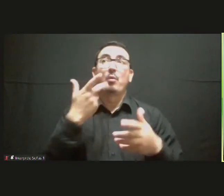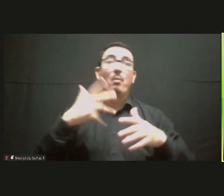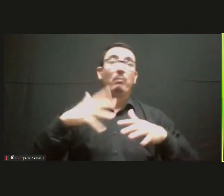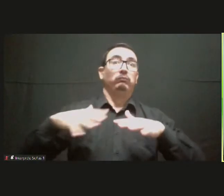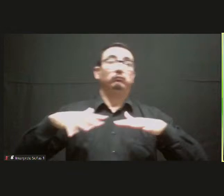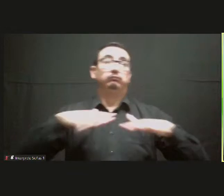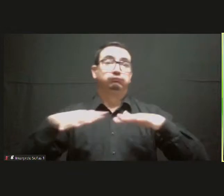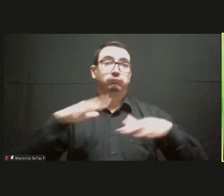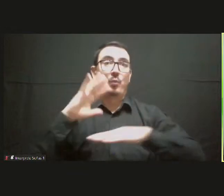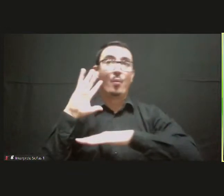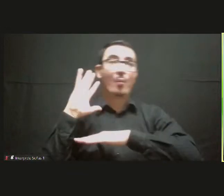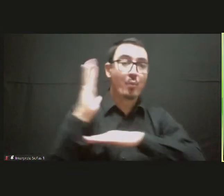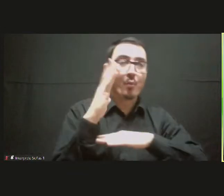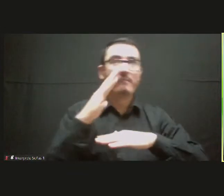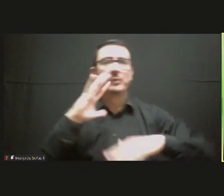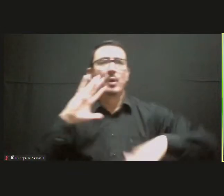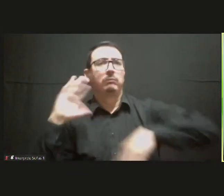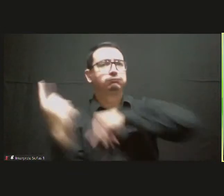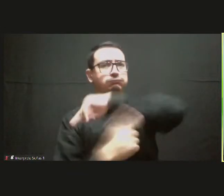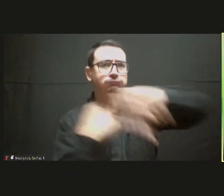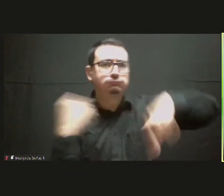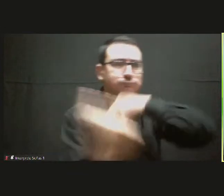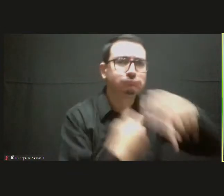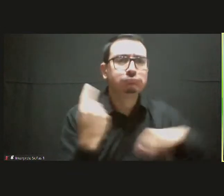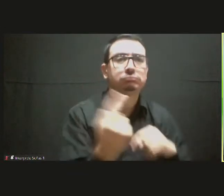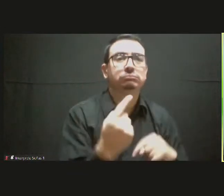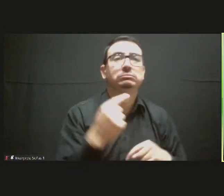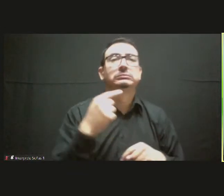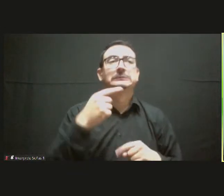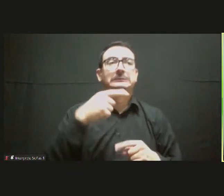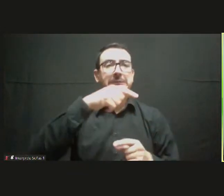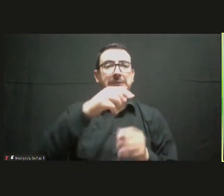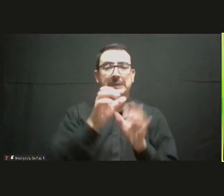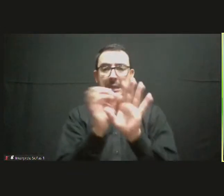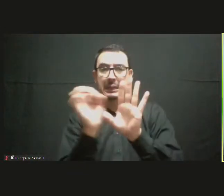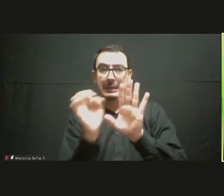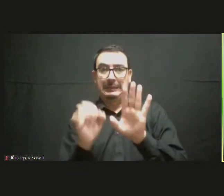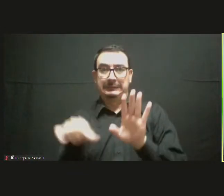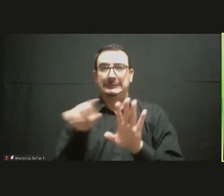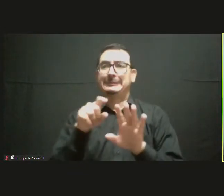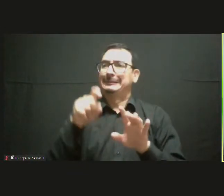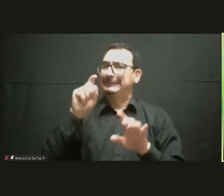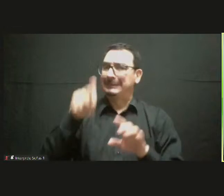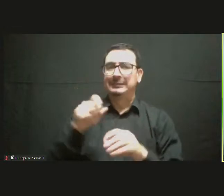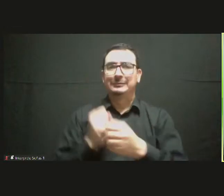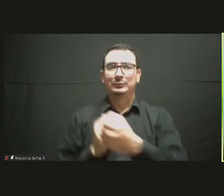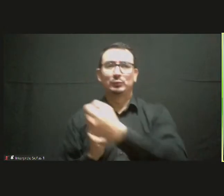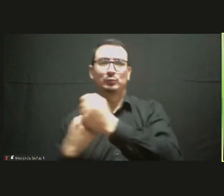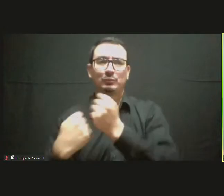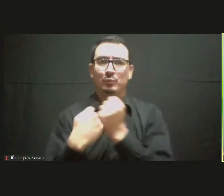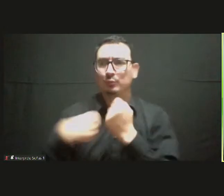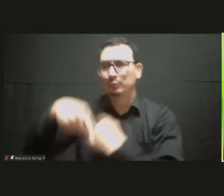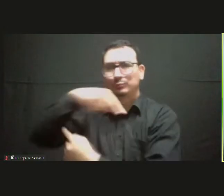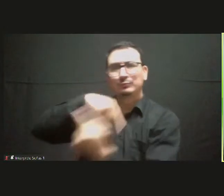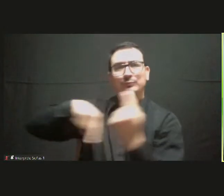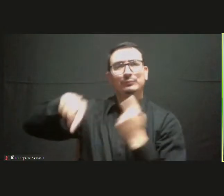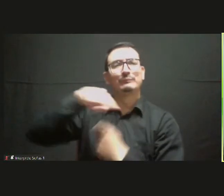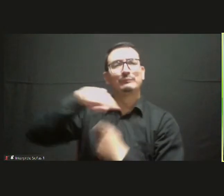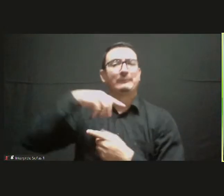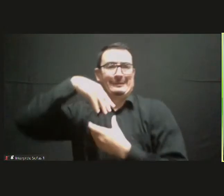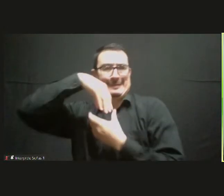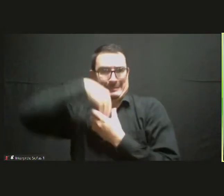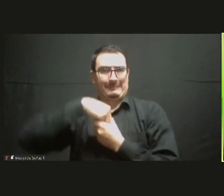bolster the disaster risk management capacity within the tourism sector. Such strategies should aim to reduce